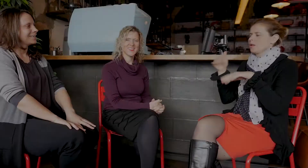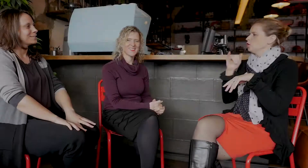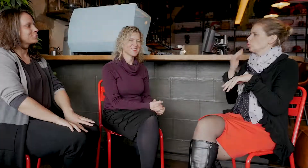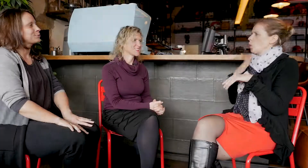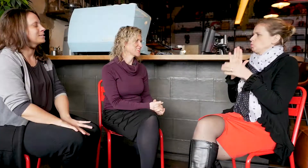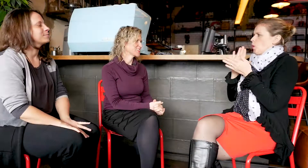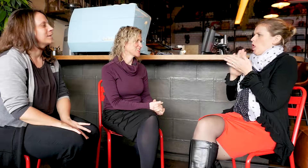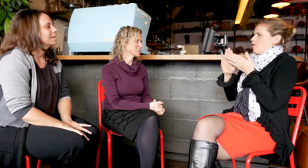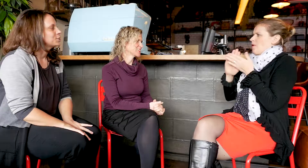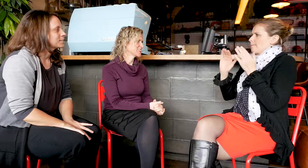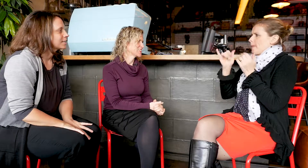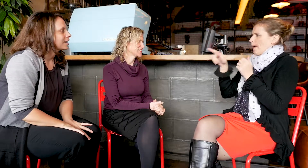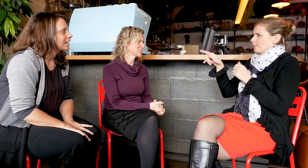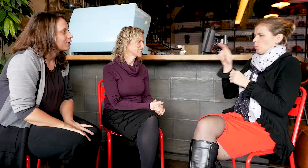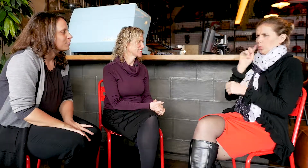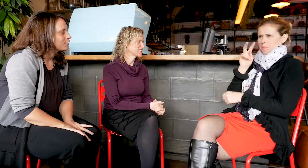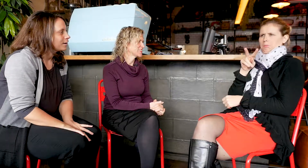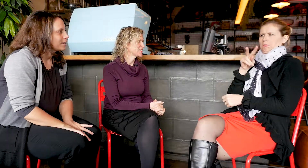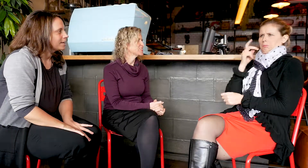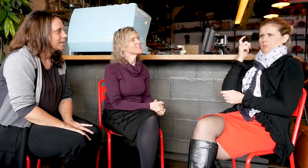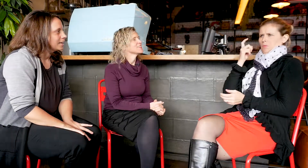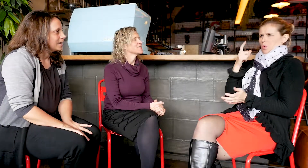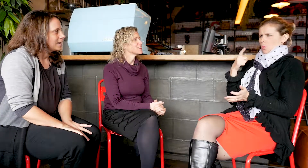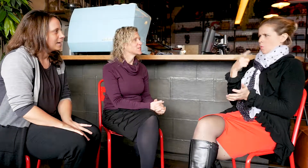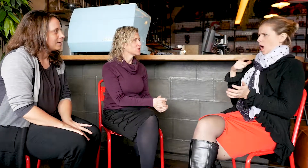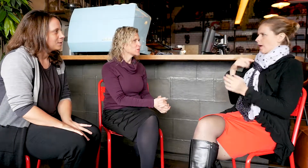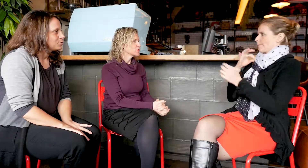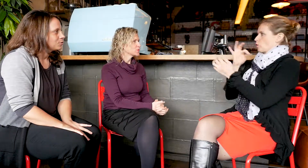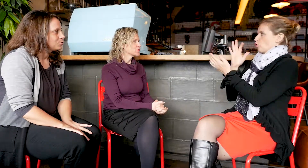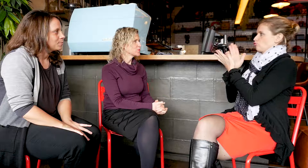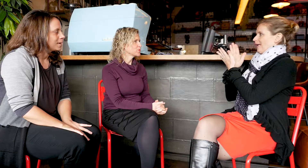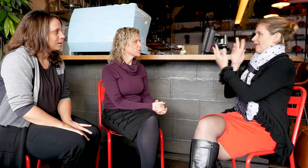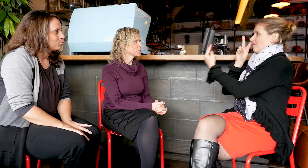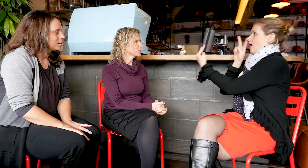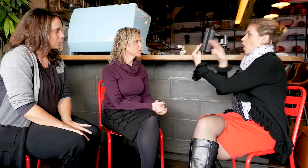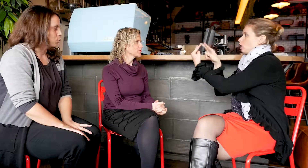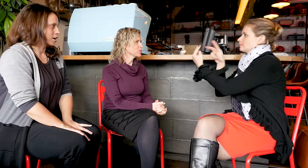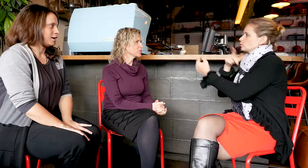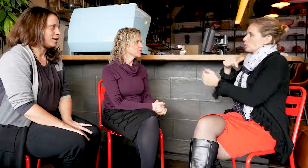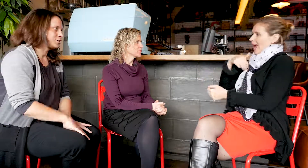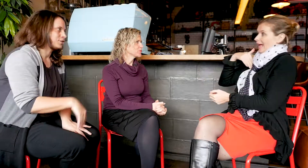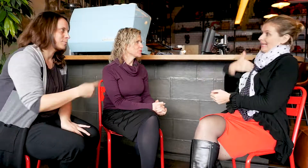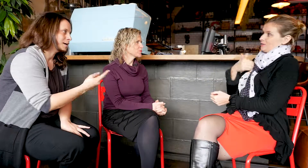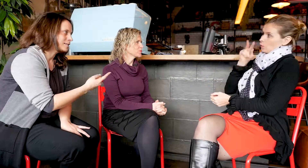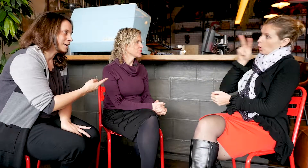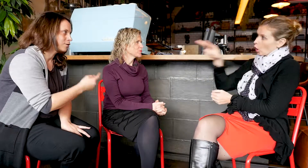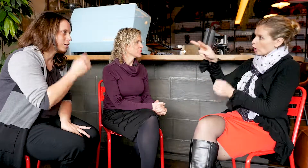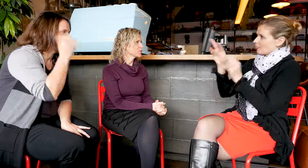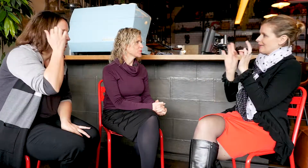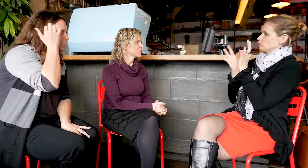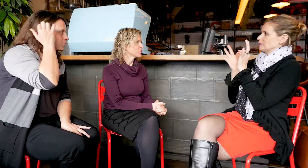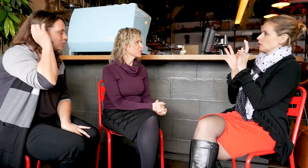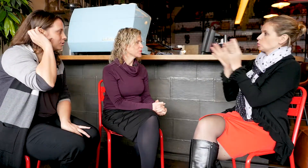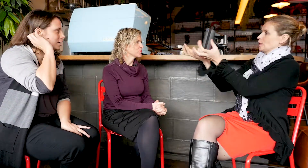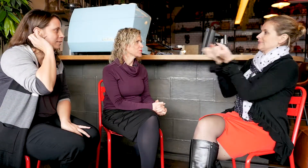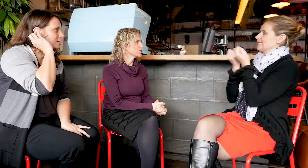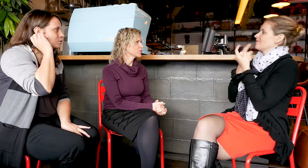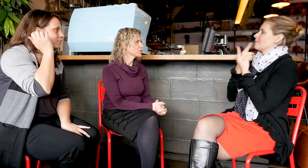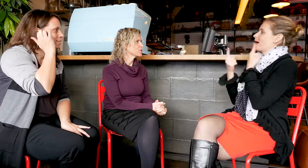That's awesome. Just to clarify, you may wonder why I don't maintain eye contact with you, and that's